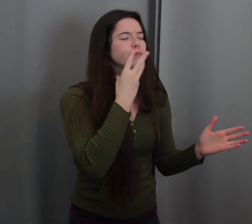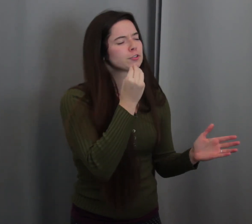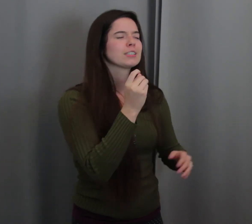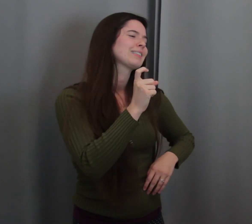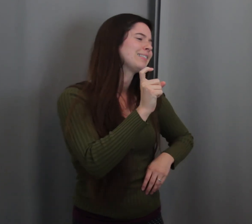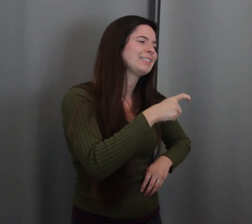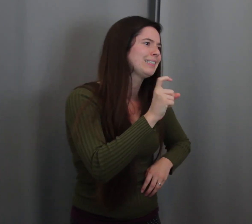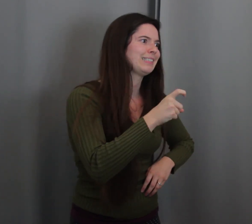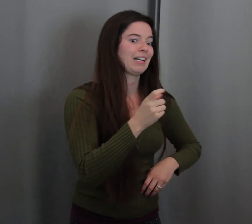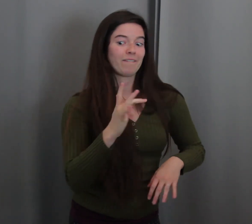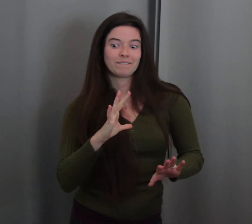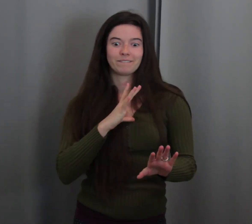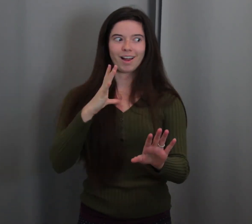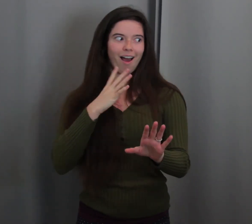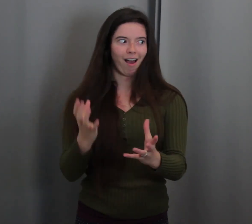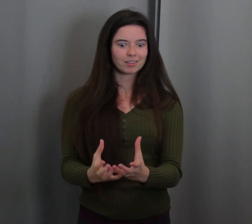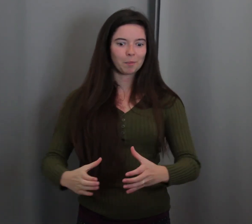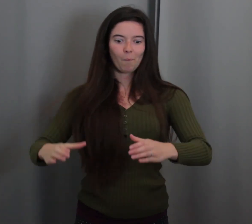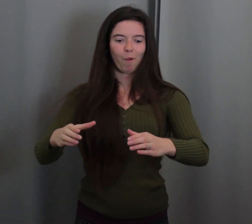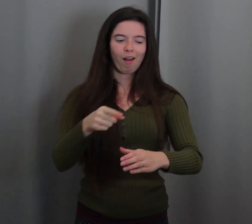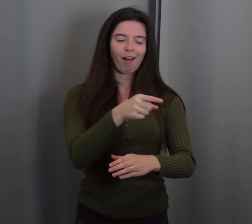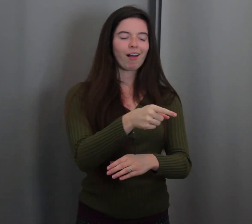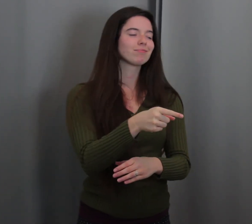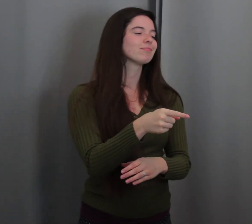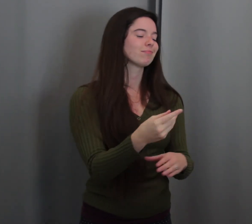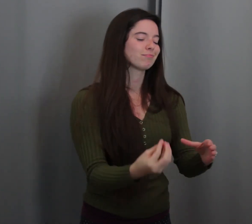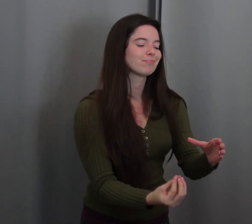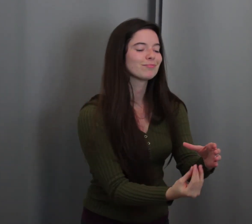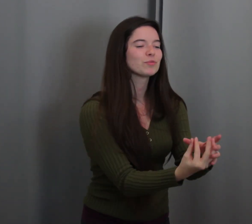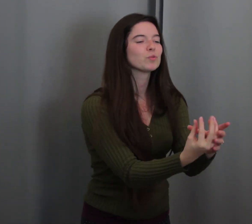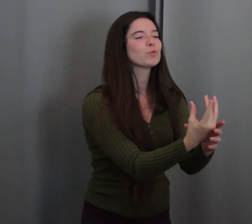I thought it wouldn't mind starting out in this old pail.